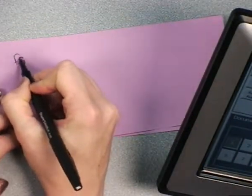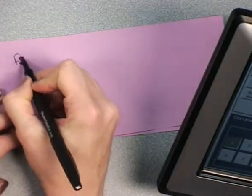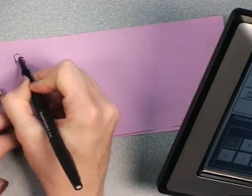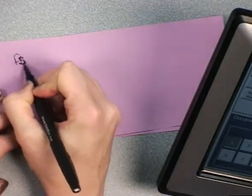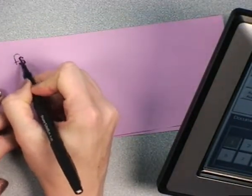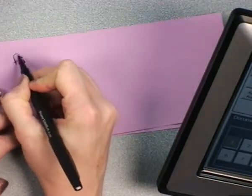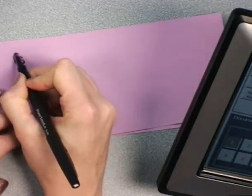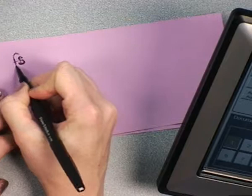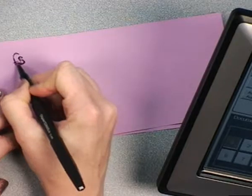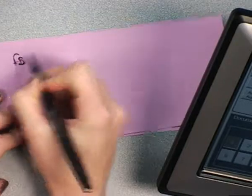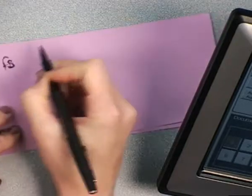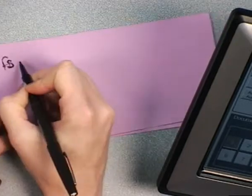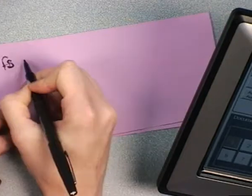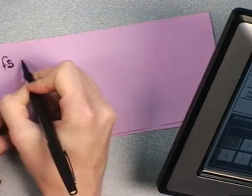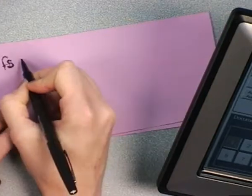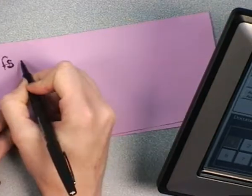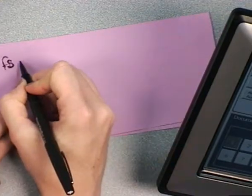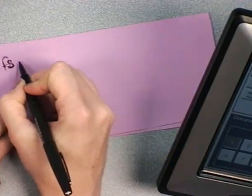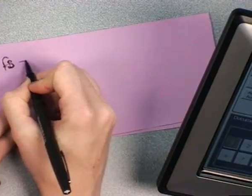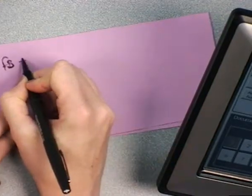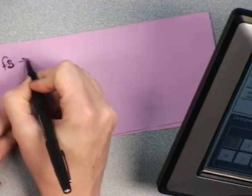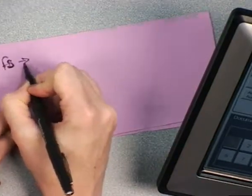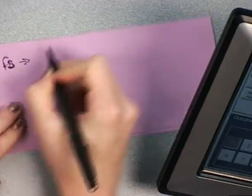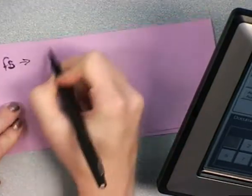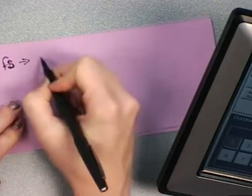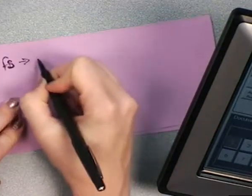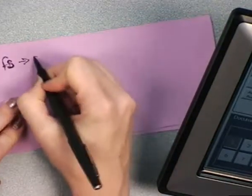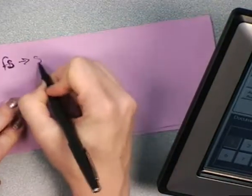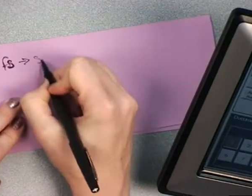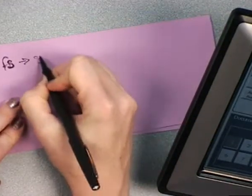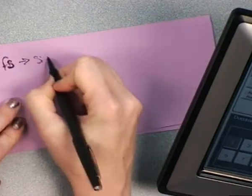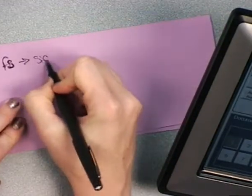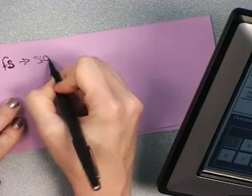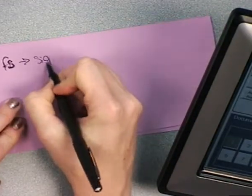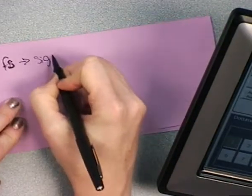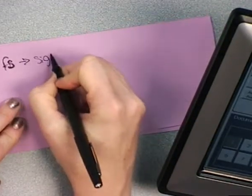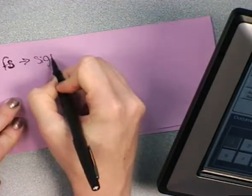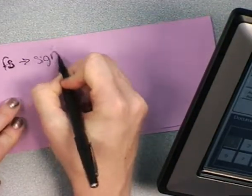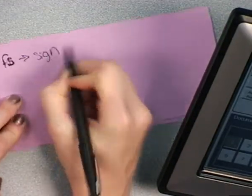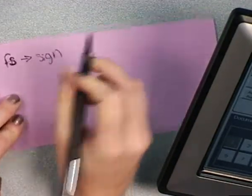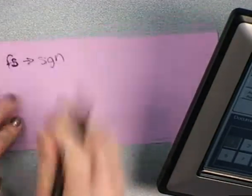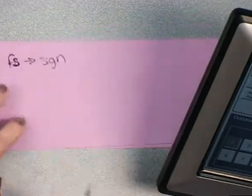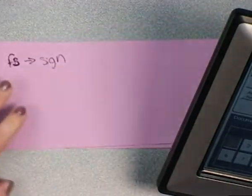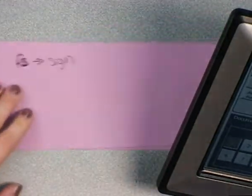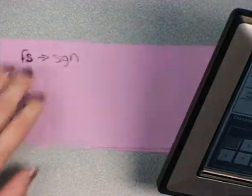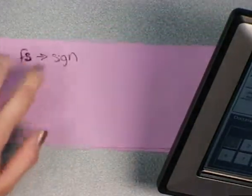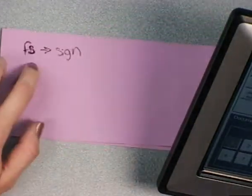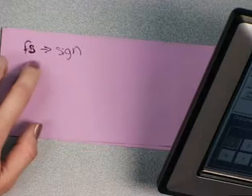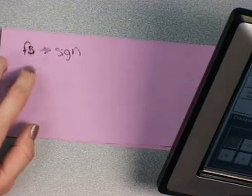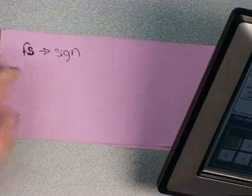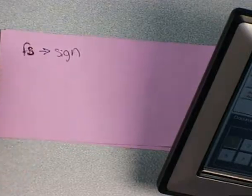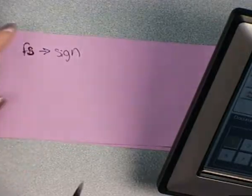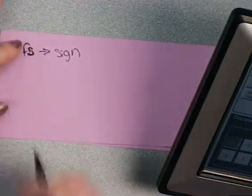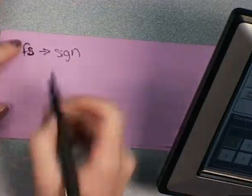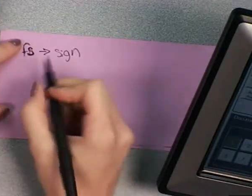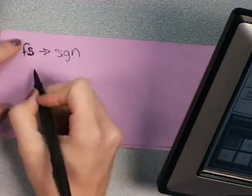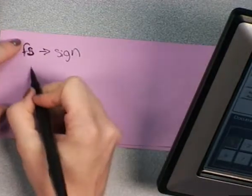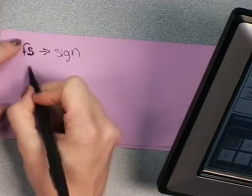abbreviate fingerspelled, but became a sign in themselves. So you've got